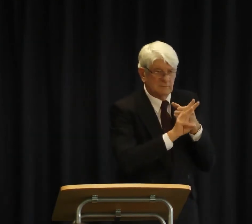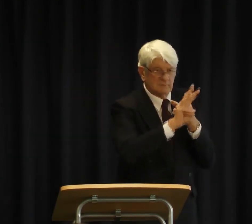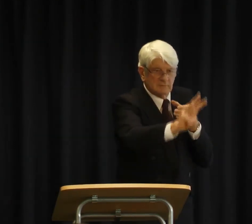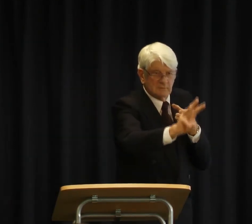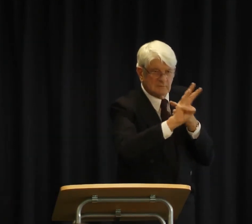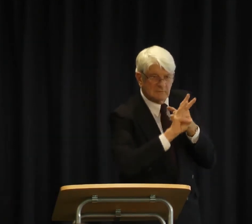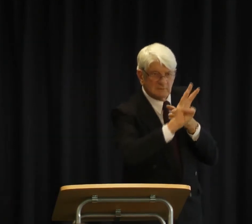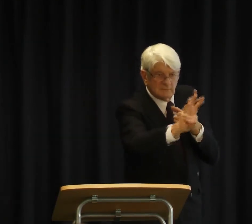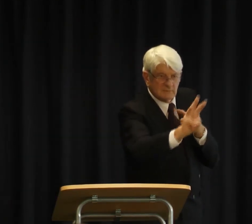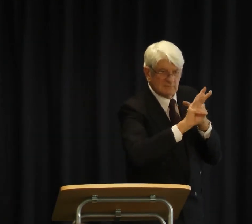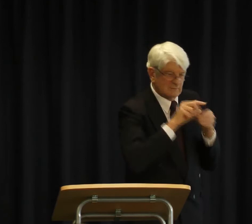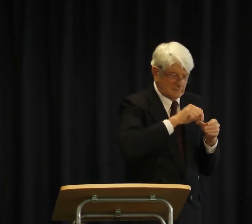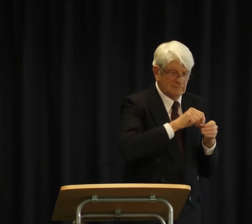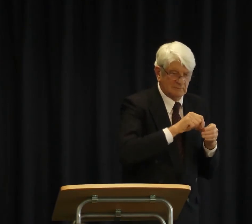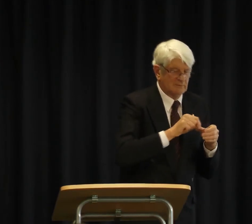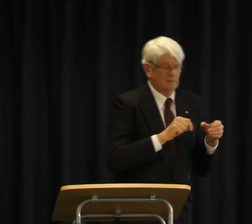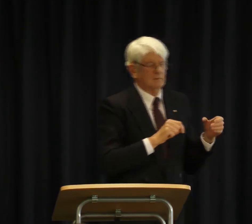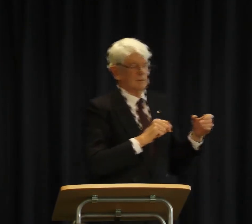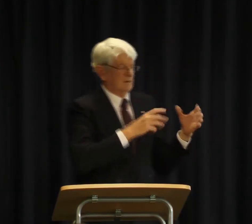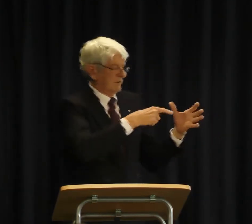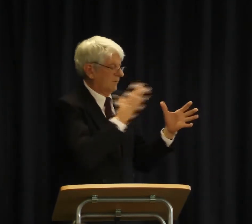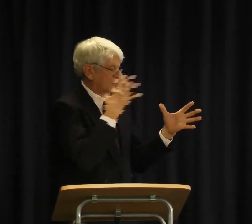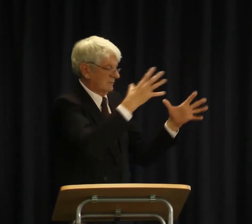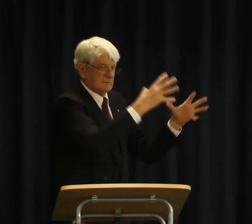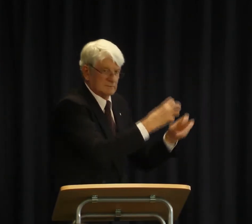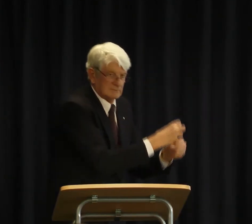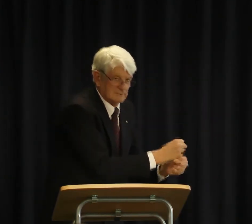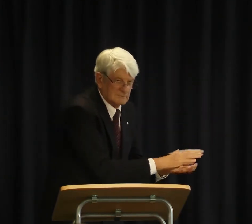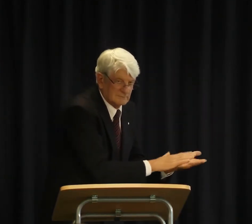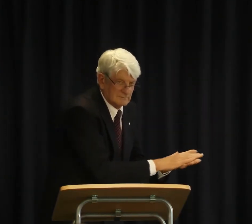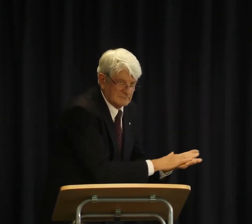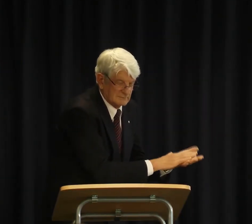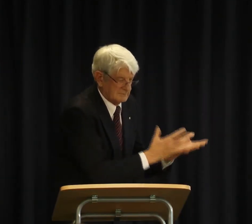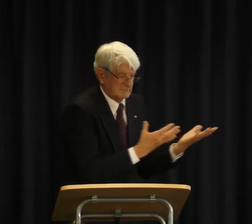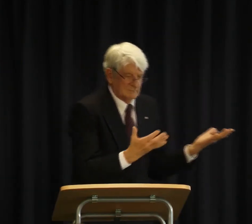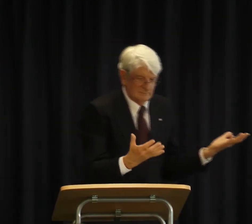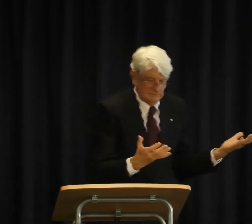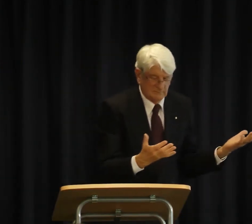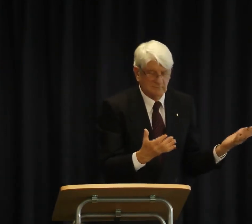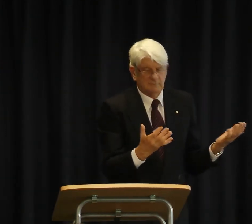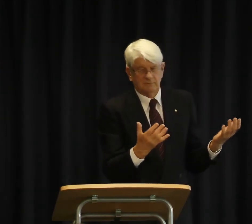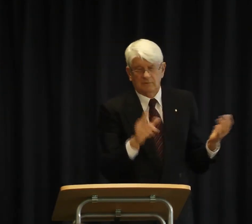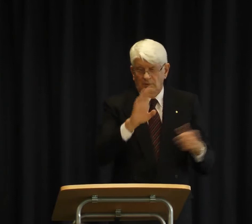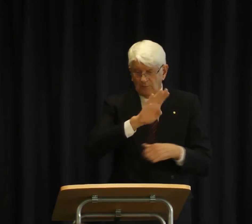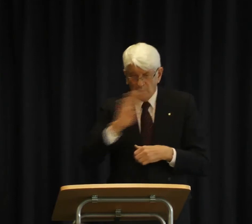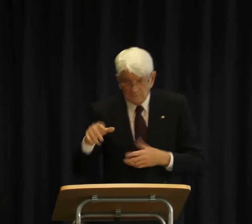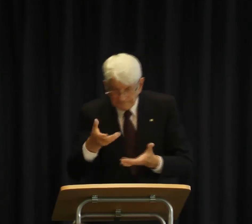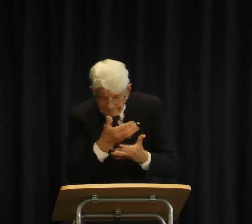to the board. In the past, we had a deaf community committee that had 3 members that